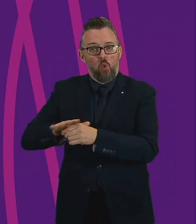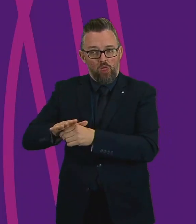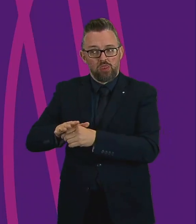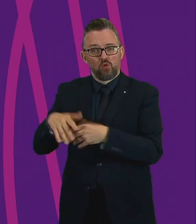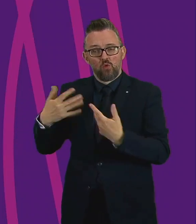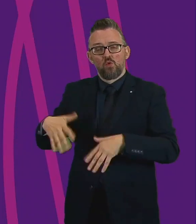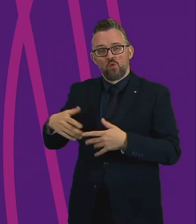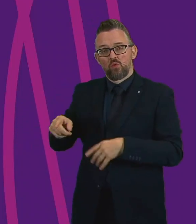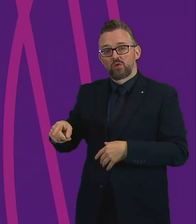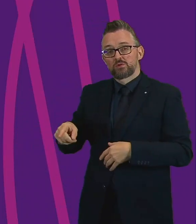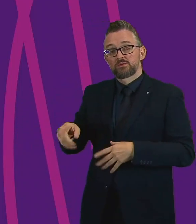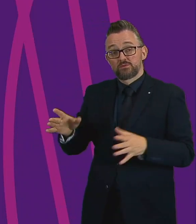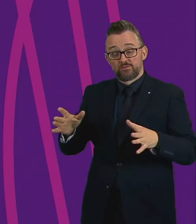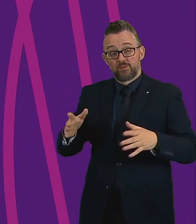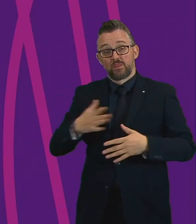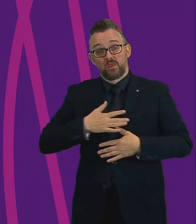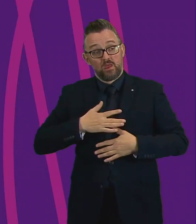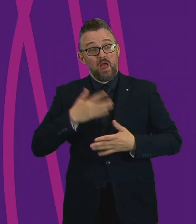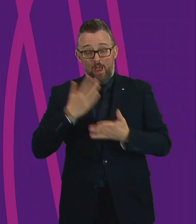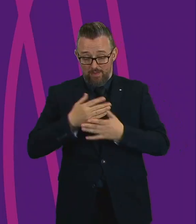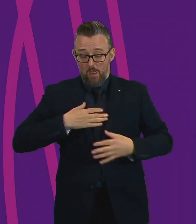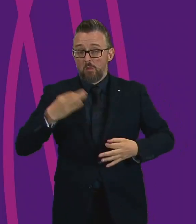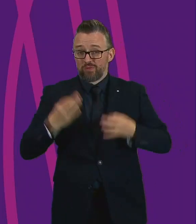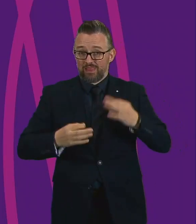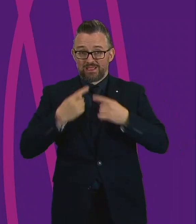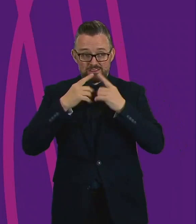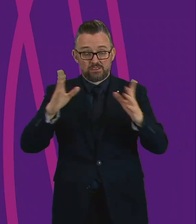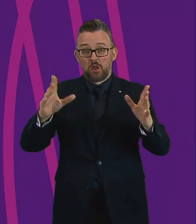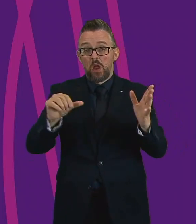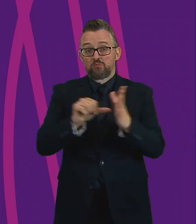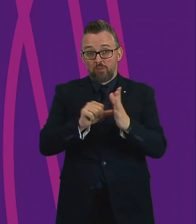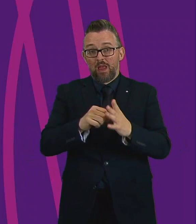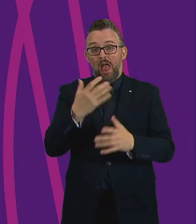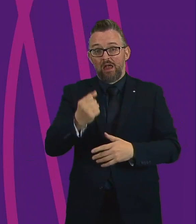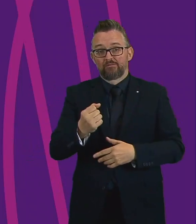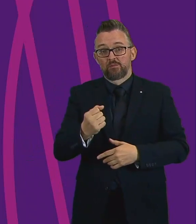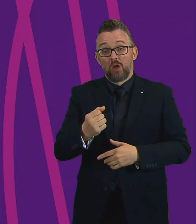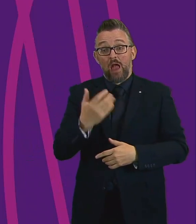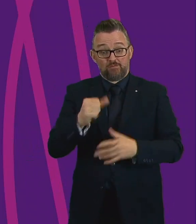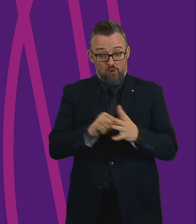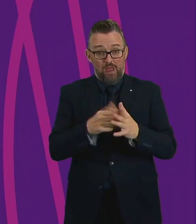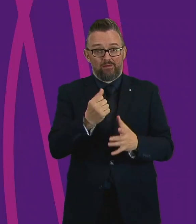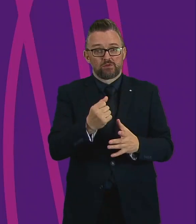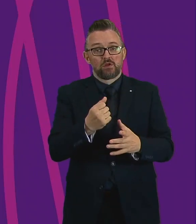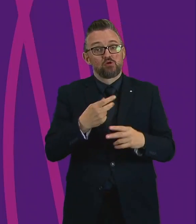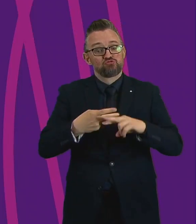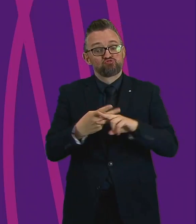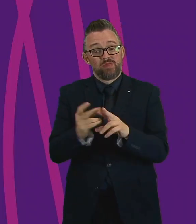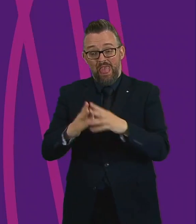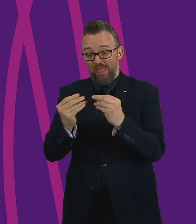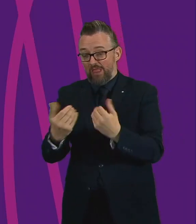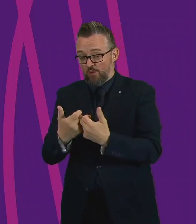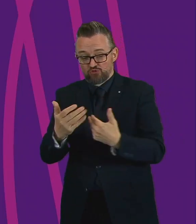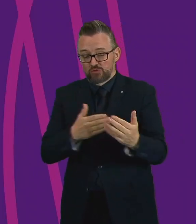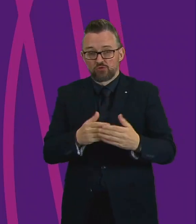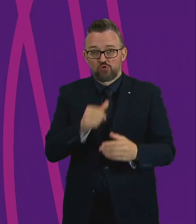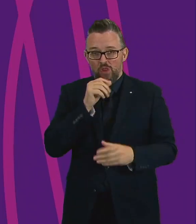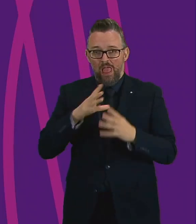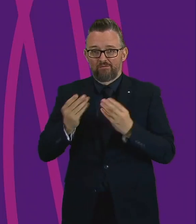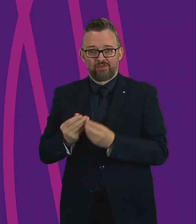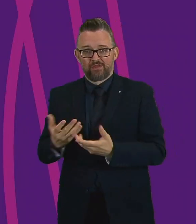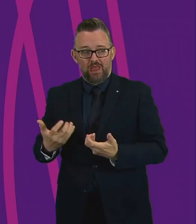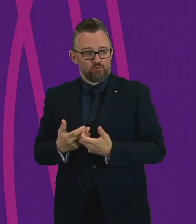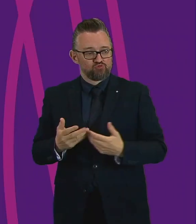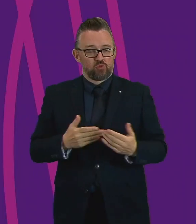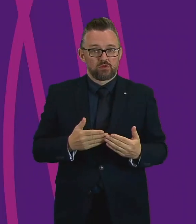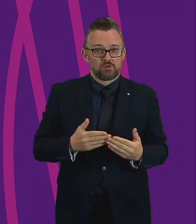political, Presiding Officer, when I say we have a problem, but not all the tools to sort it. Indeed, the Finance and Constitution